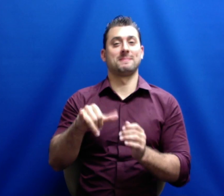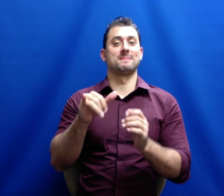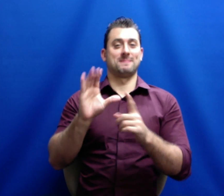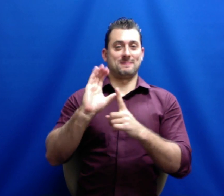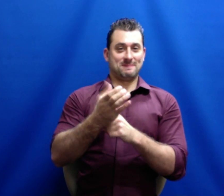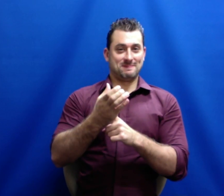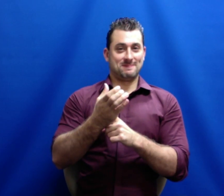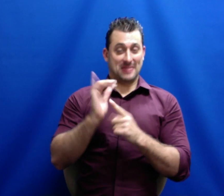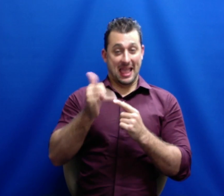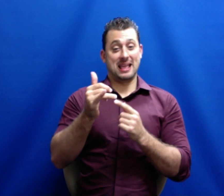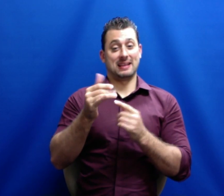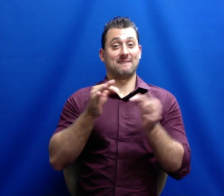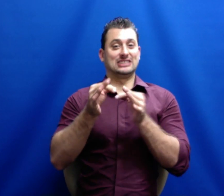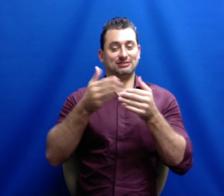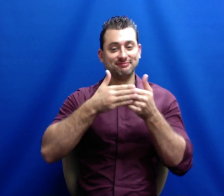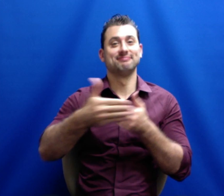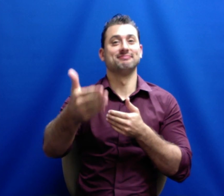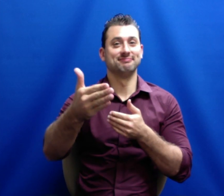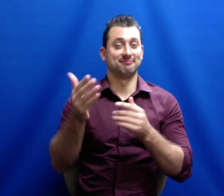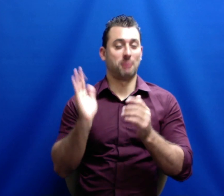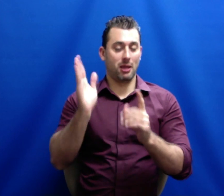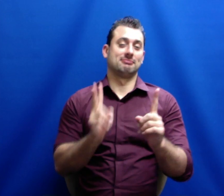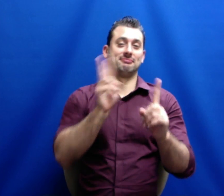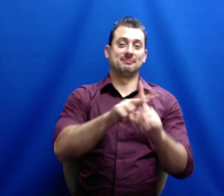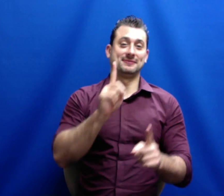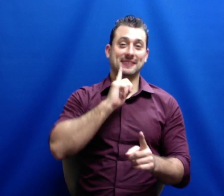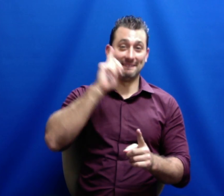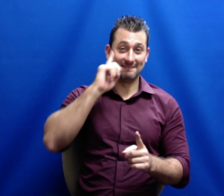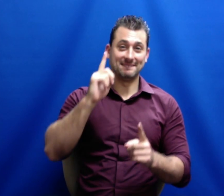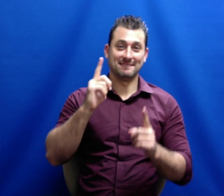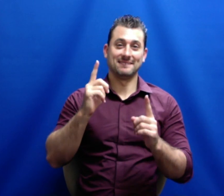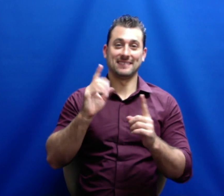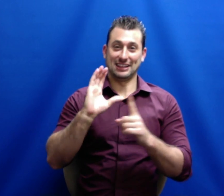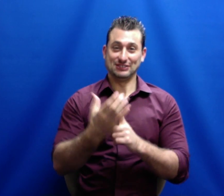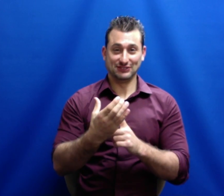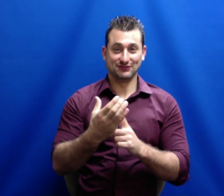culture. And that's the definition we will apply to deaf culture today.